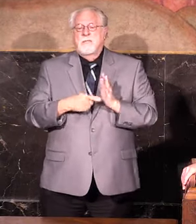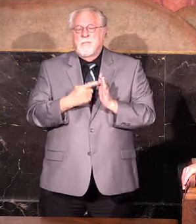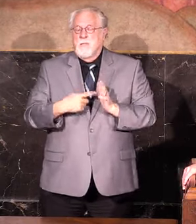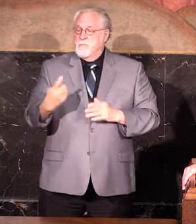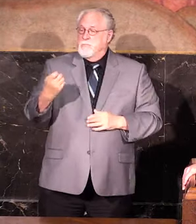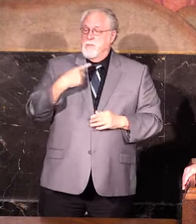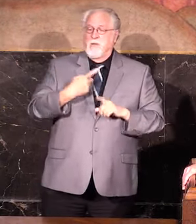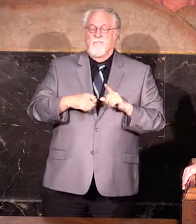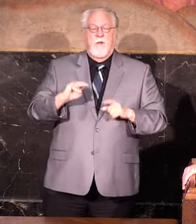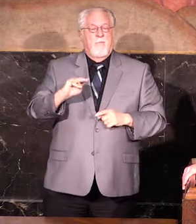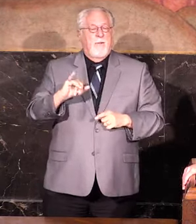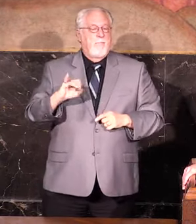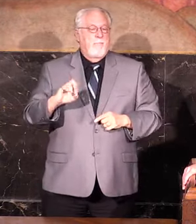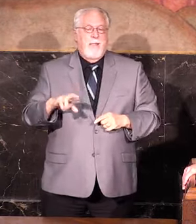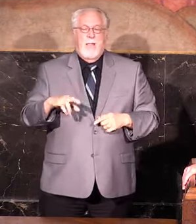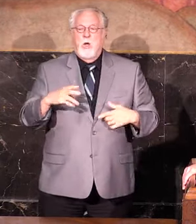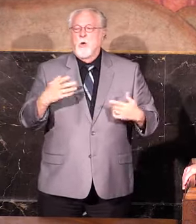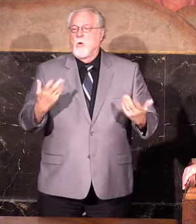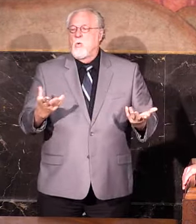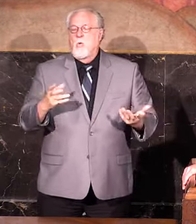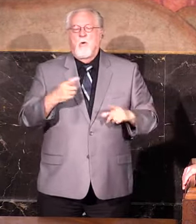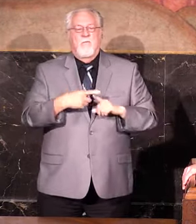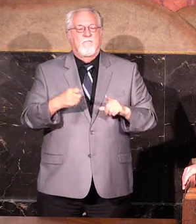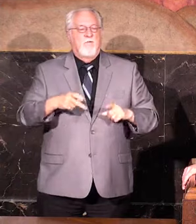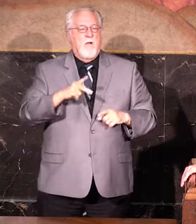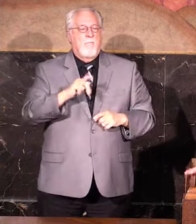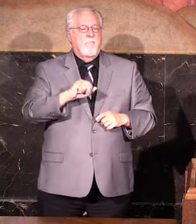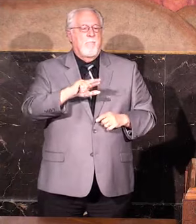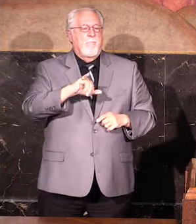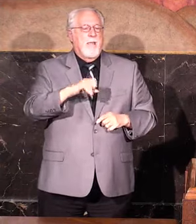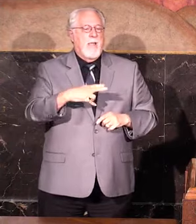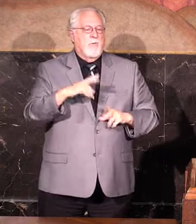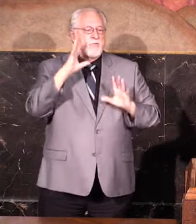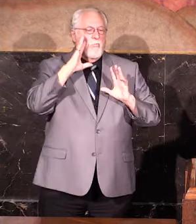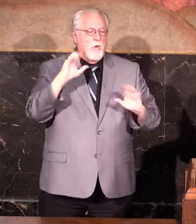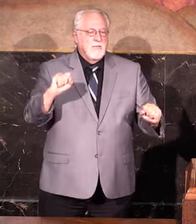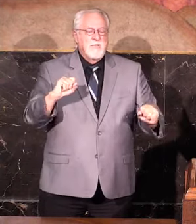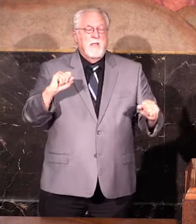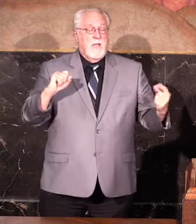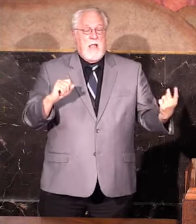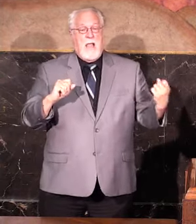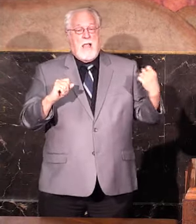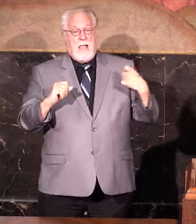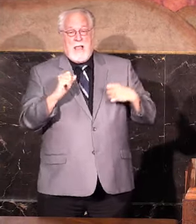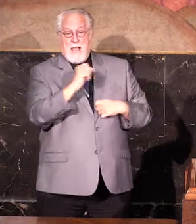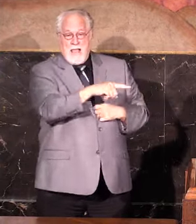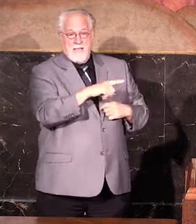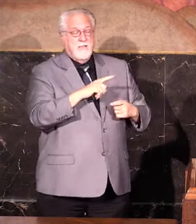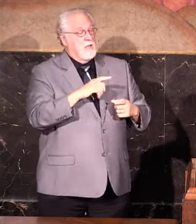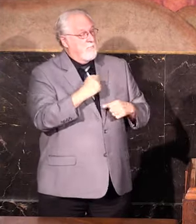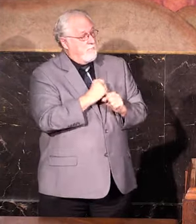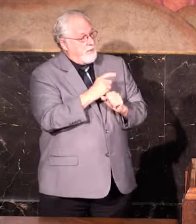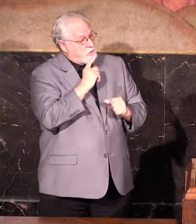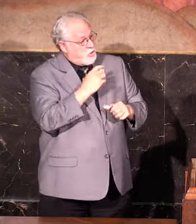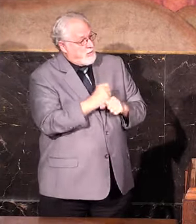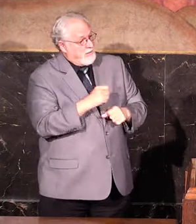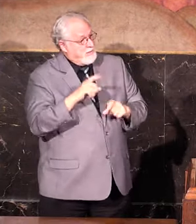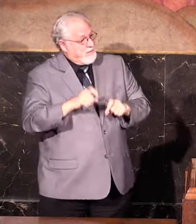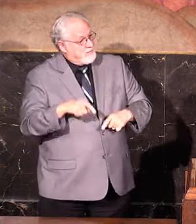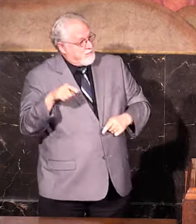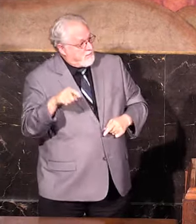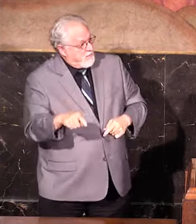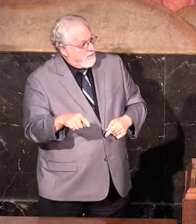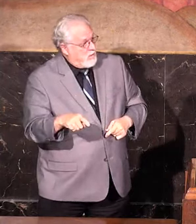from a mayor of a town or from a parish president, and they ask me to make sure that we can get some additional testing in